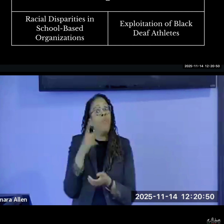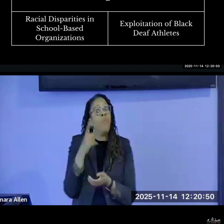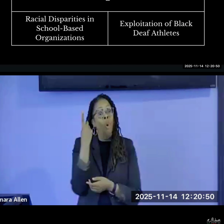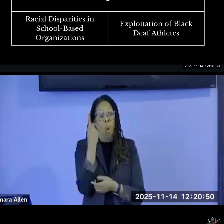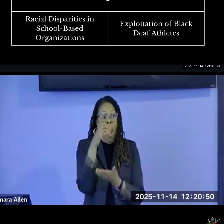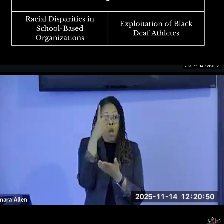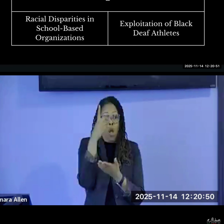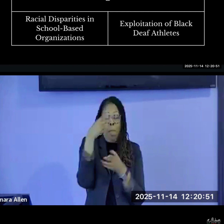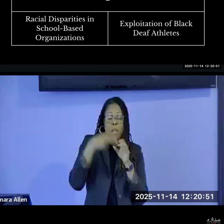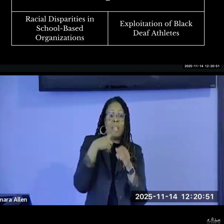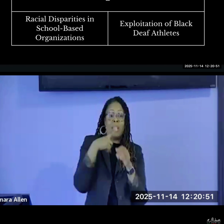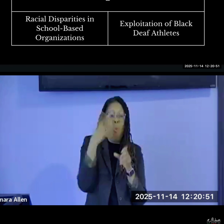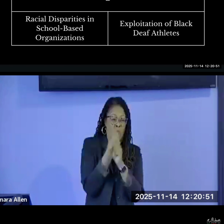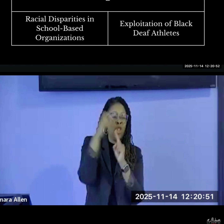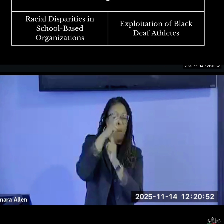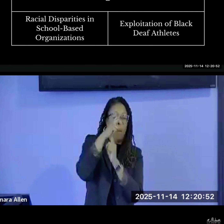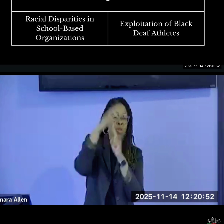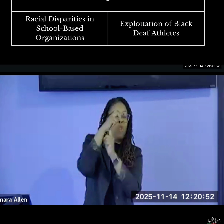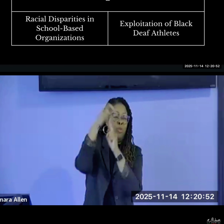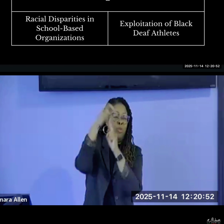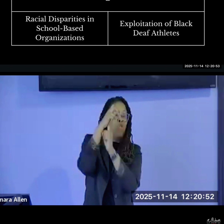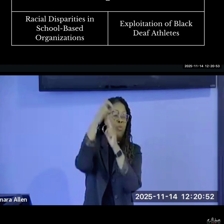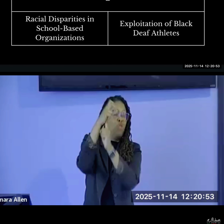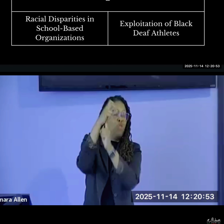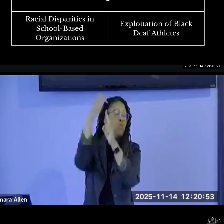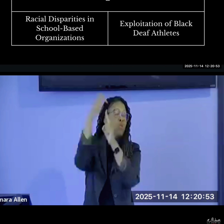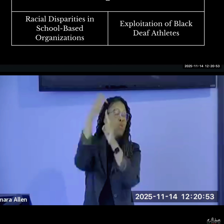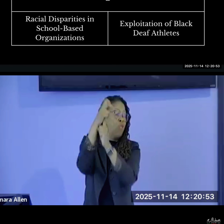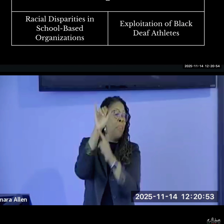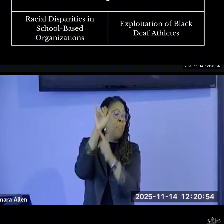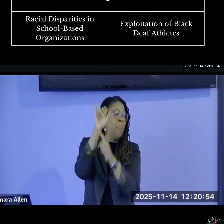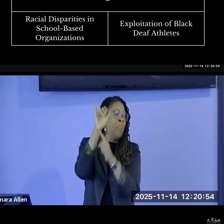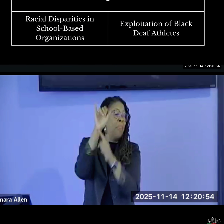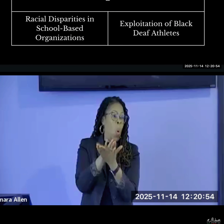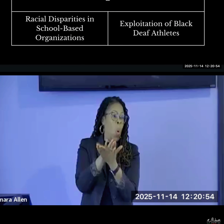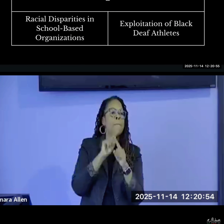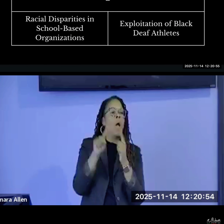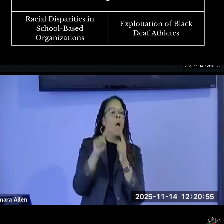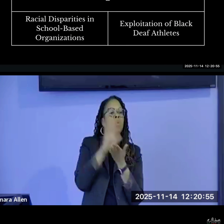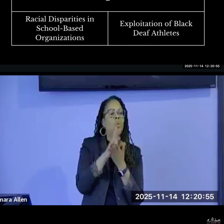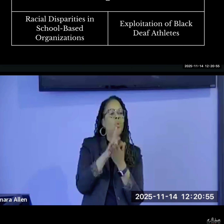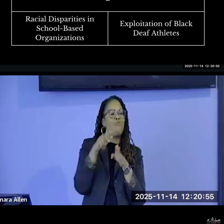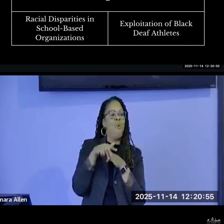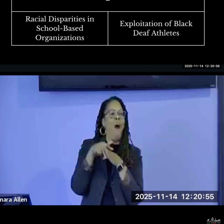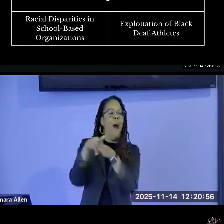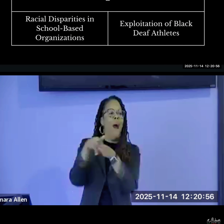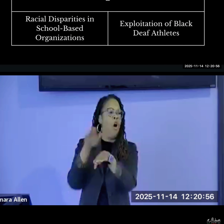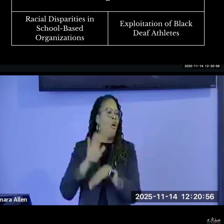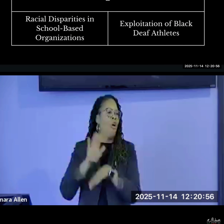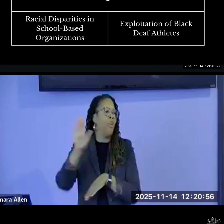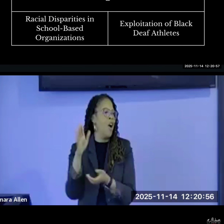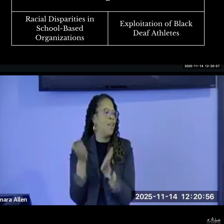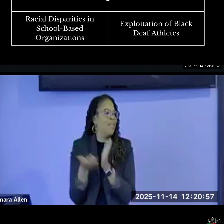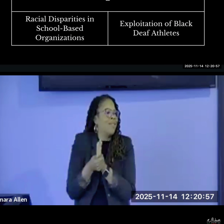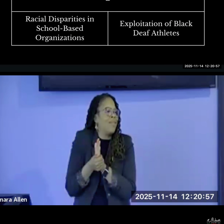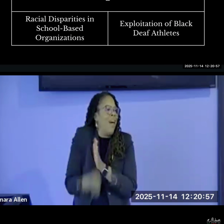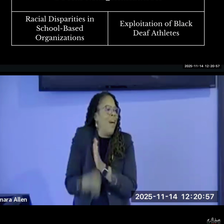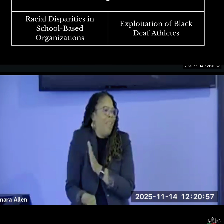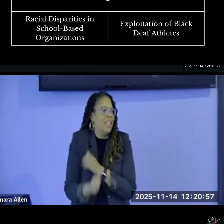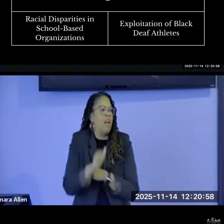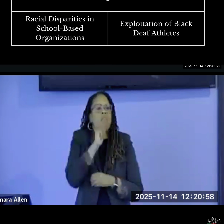their academic skills were ignored and they were exploited because of their skills.